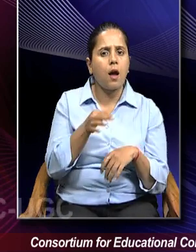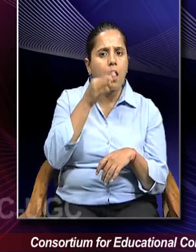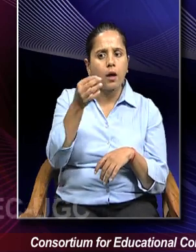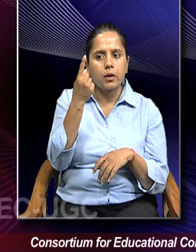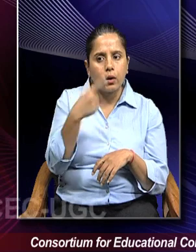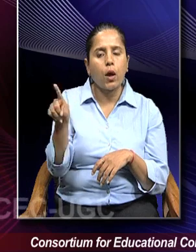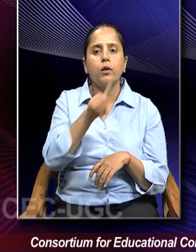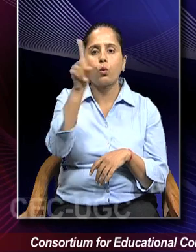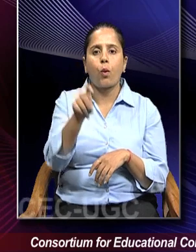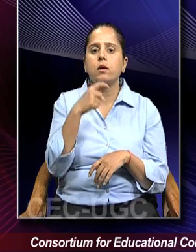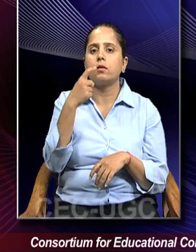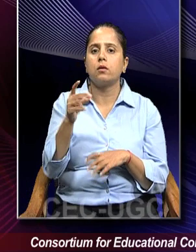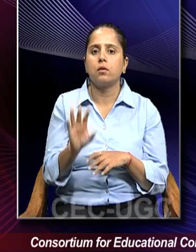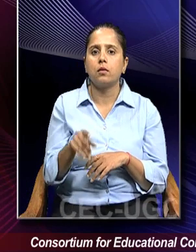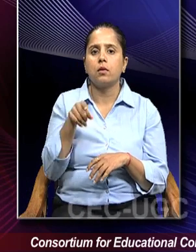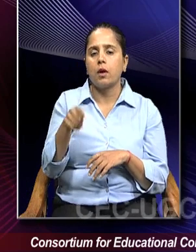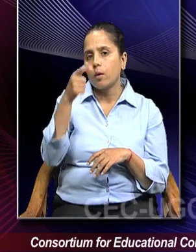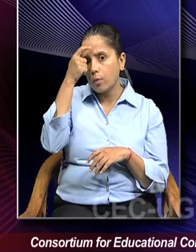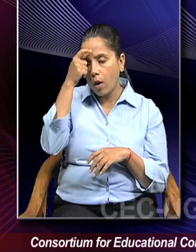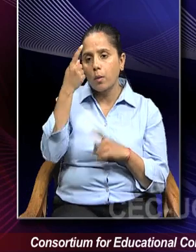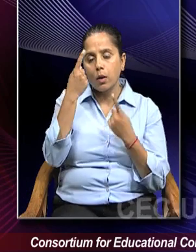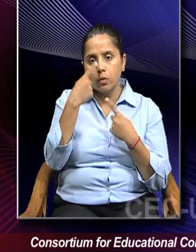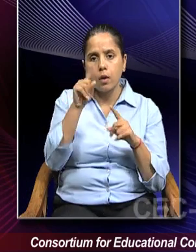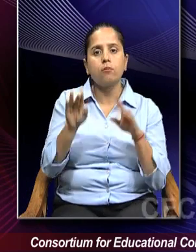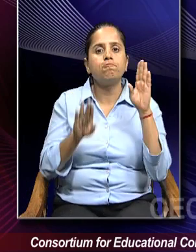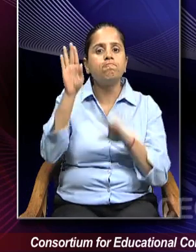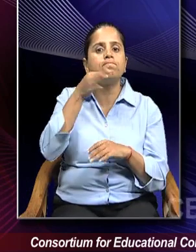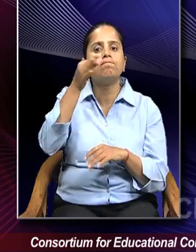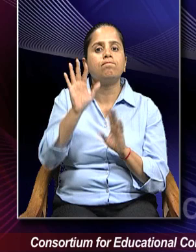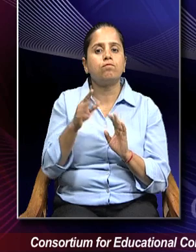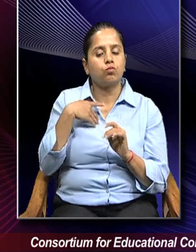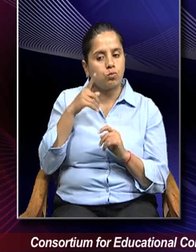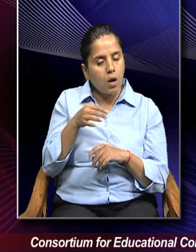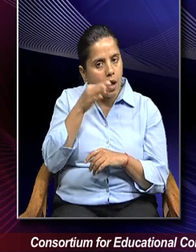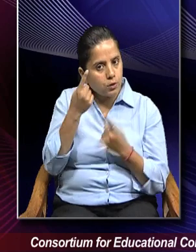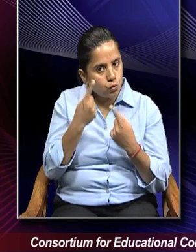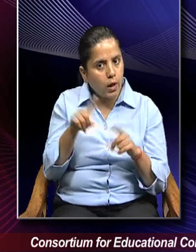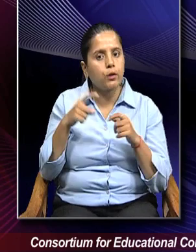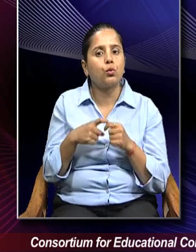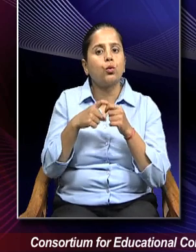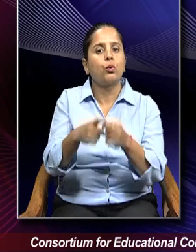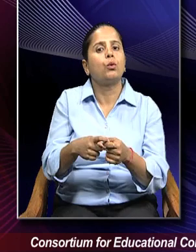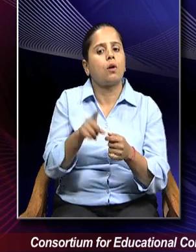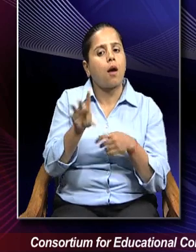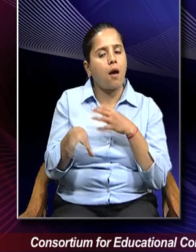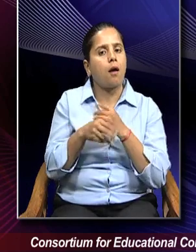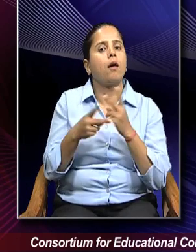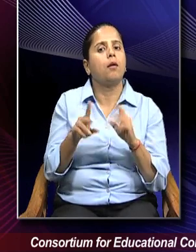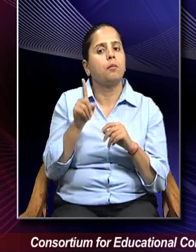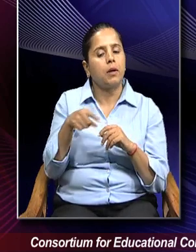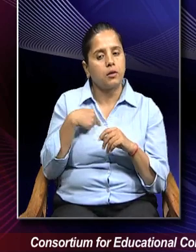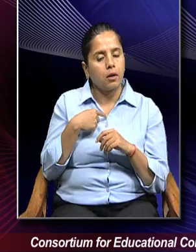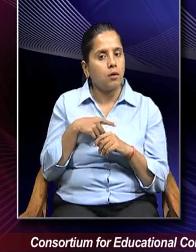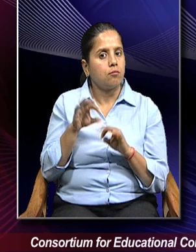right questions and raising the proper issues. So we have to ask the right question, that is also an art, and we have to raise the